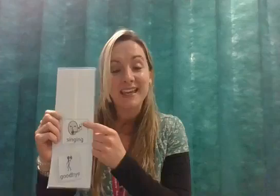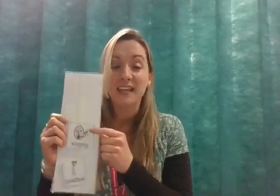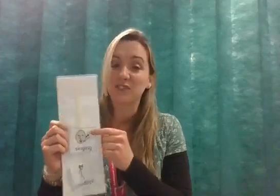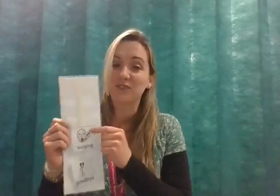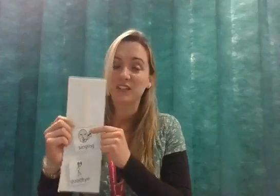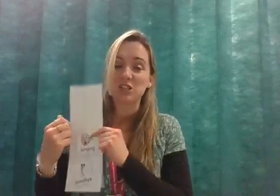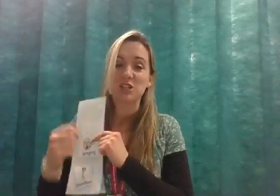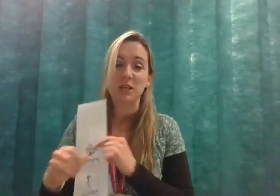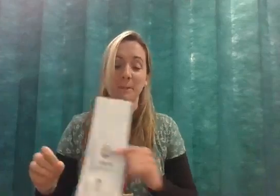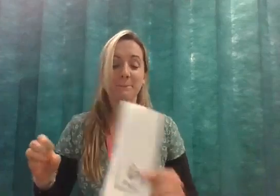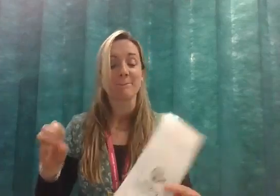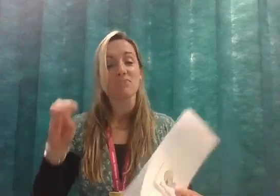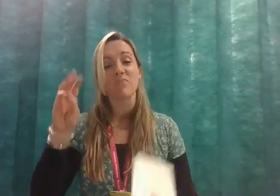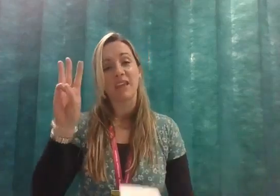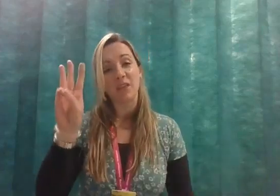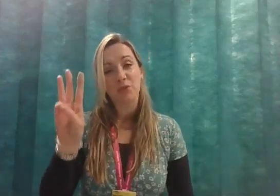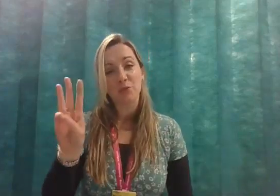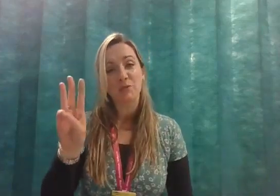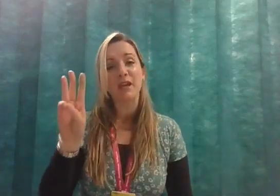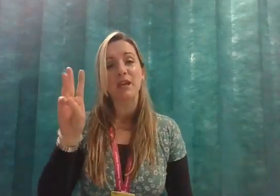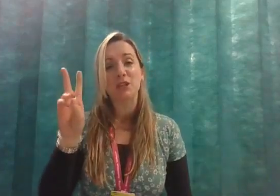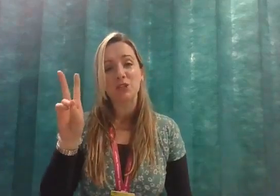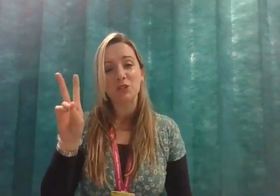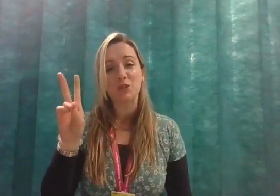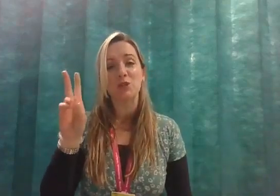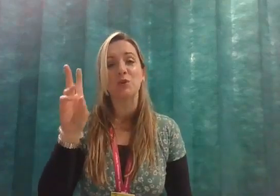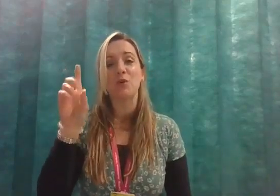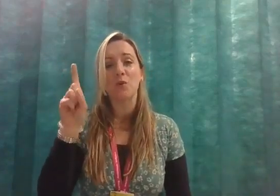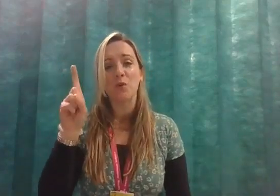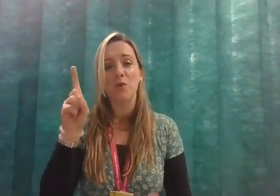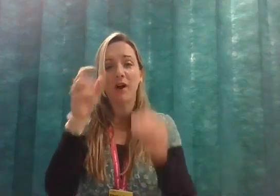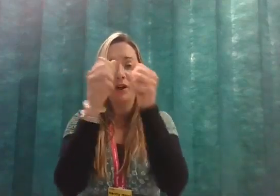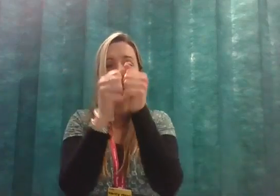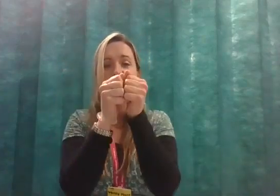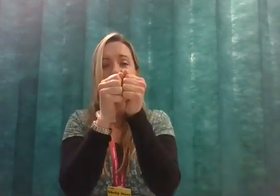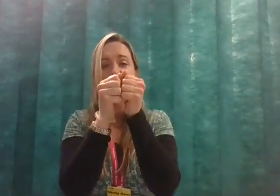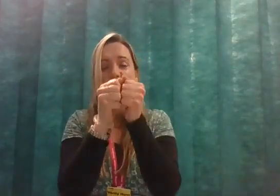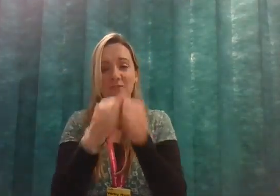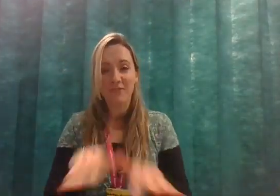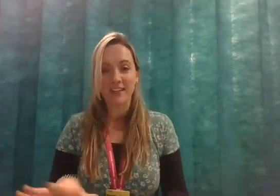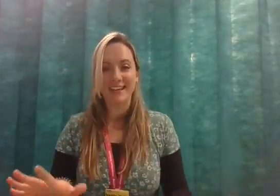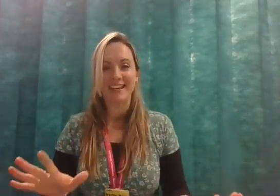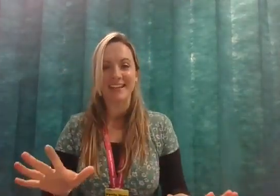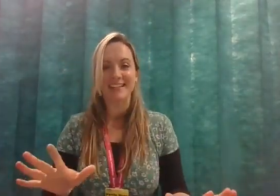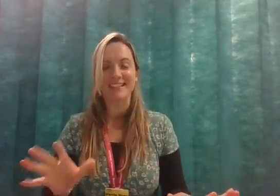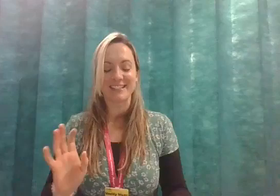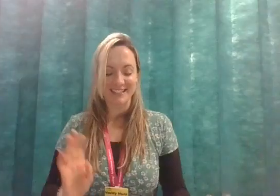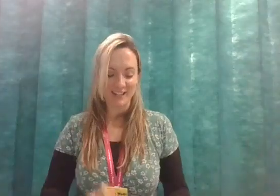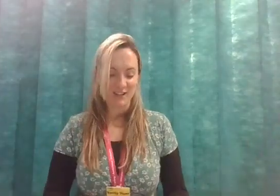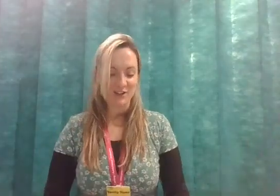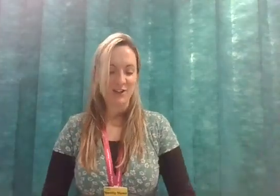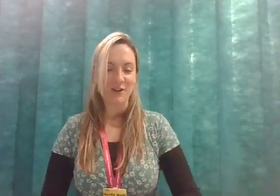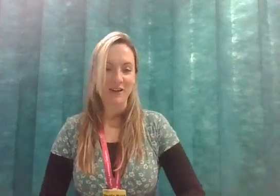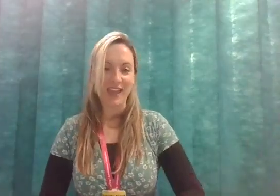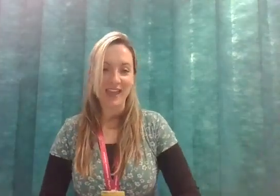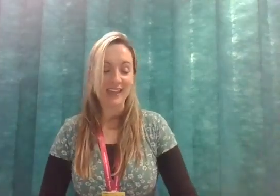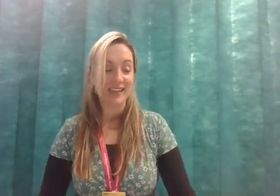is finishing in 3, 2, 1. Finished.